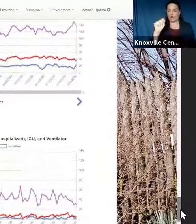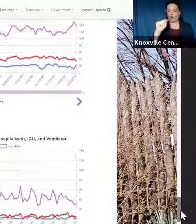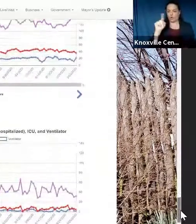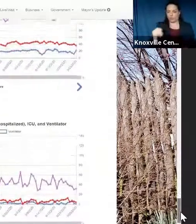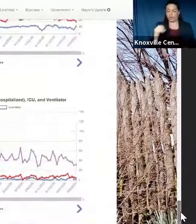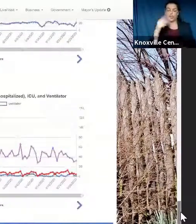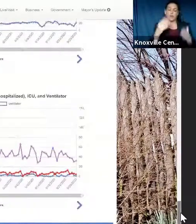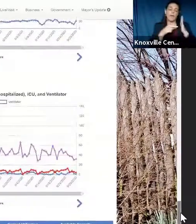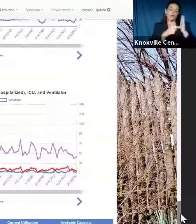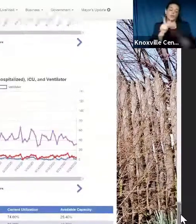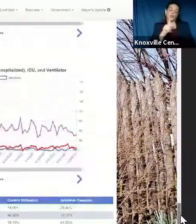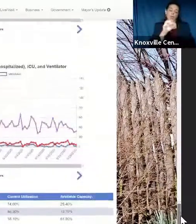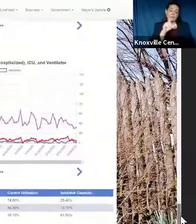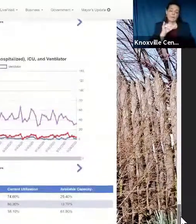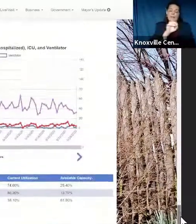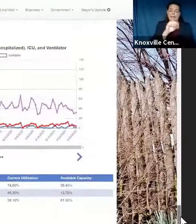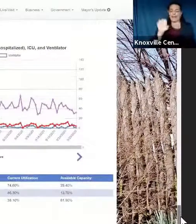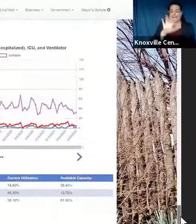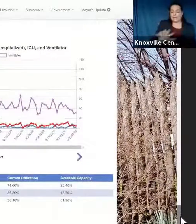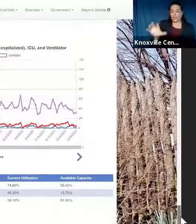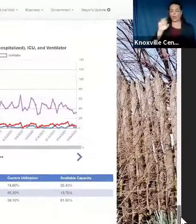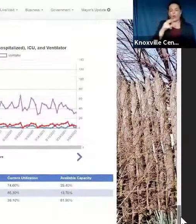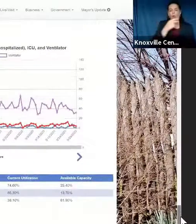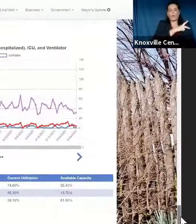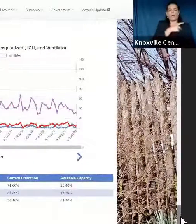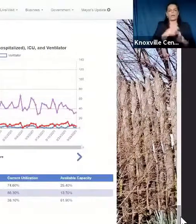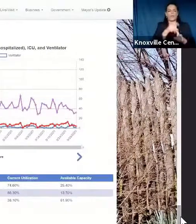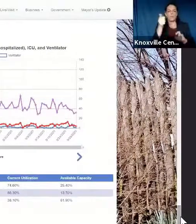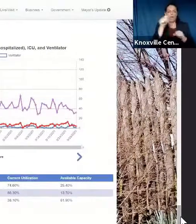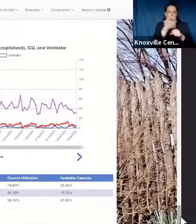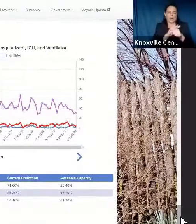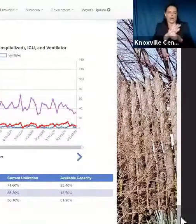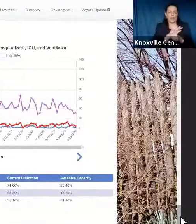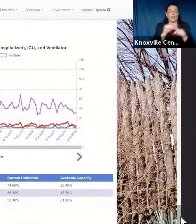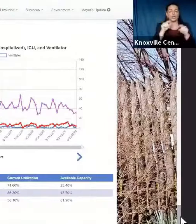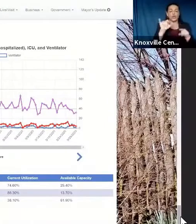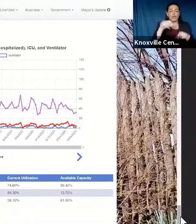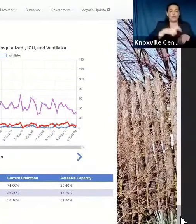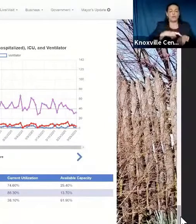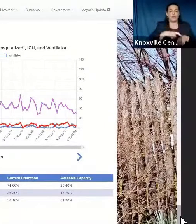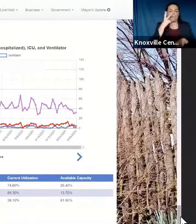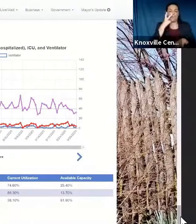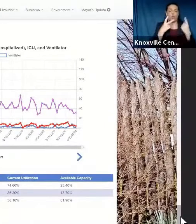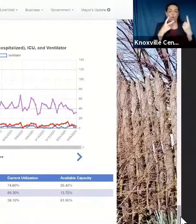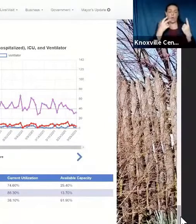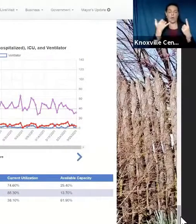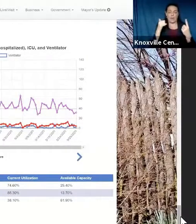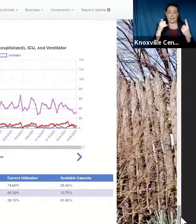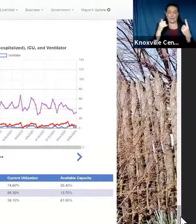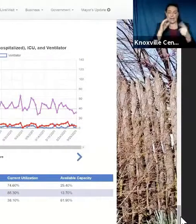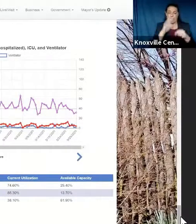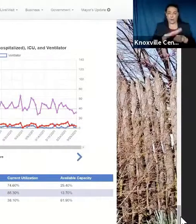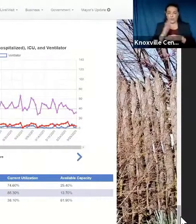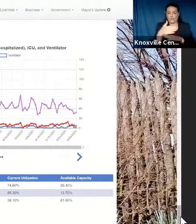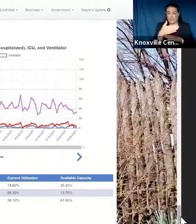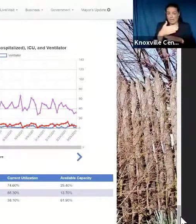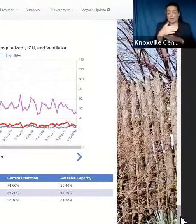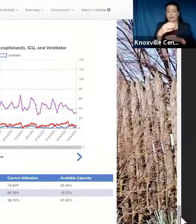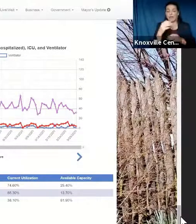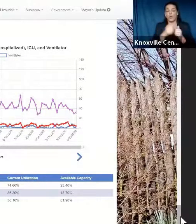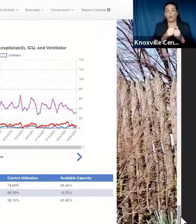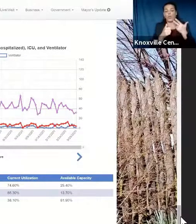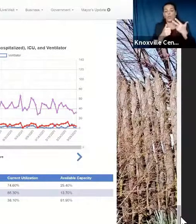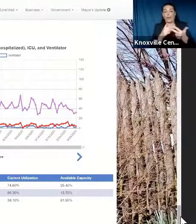the East Region, or patients from other jurisdictions. During this time frame, we saw 1 yellow flag followed by 3 consecutive